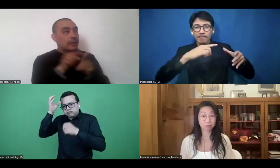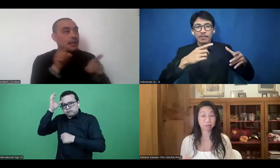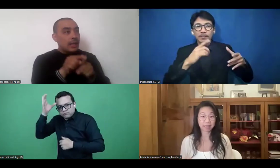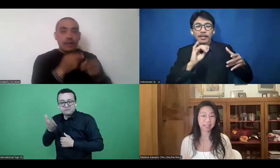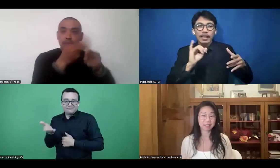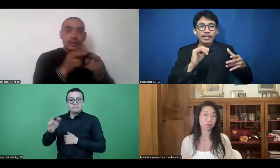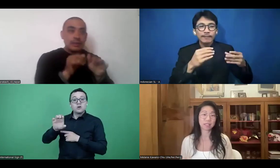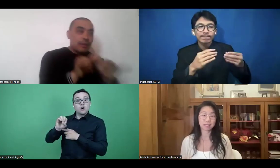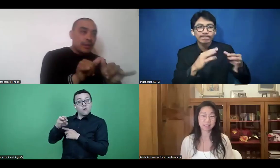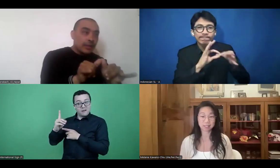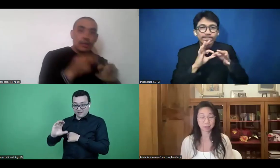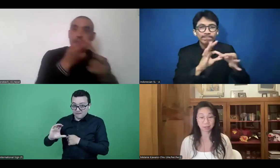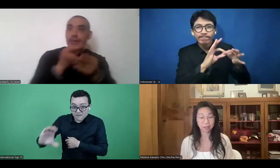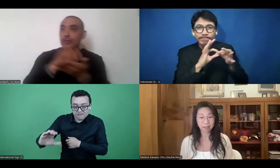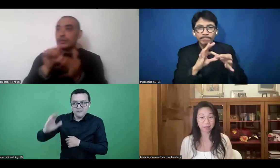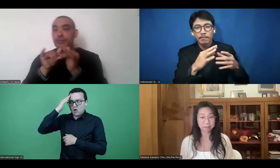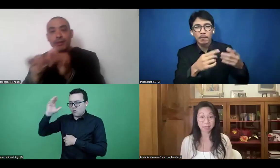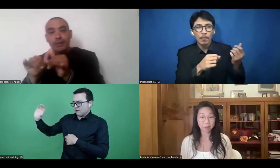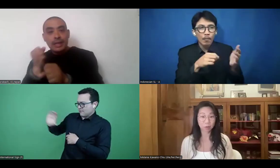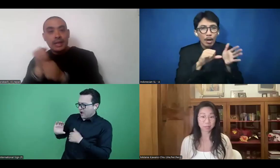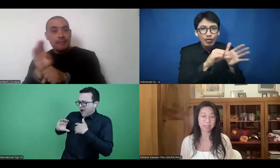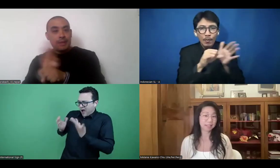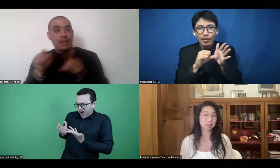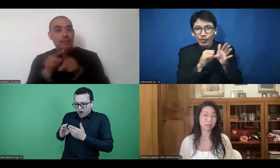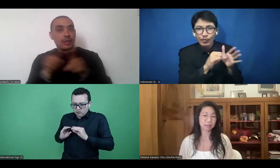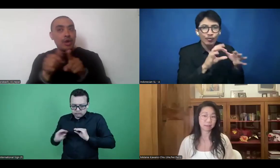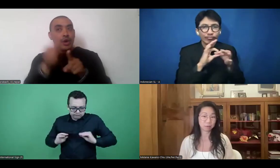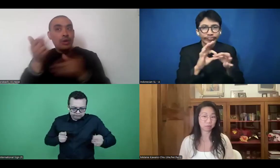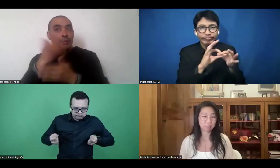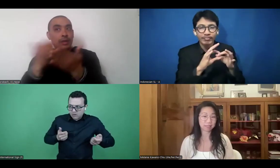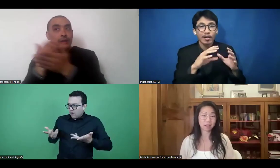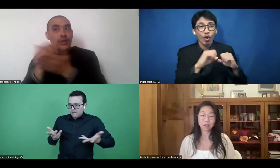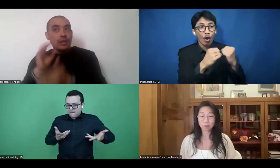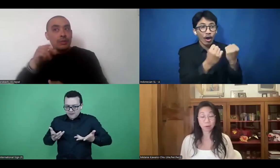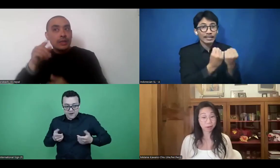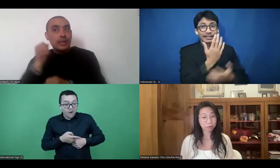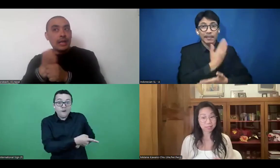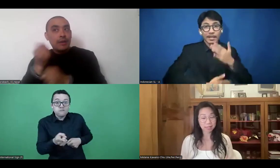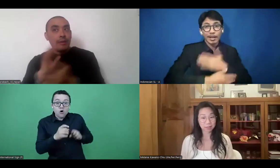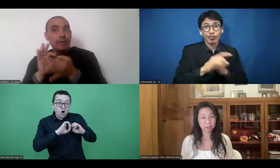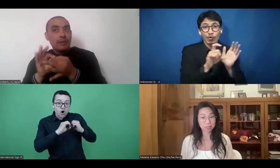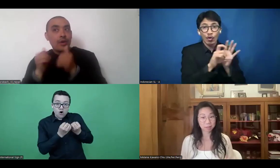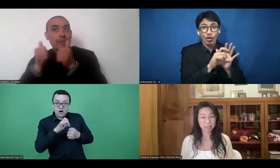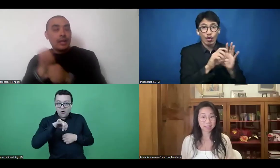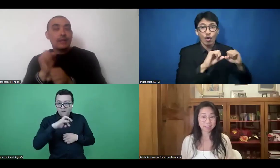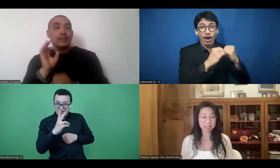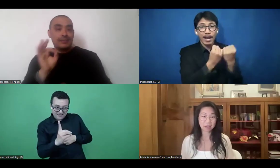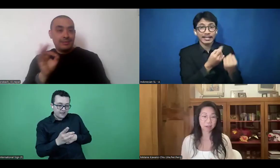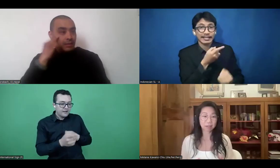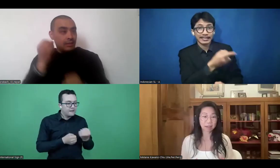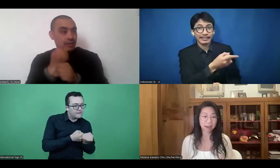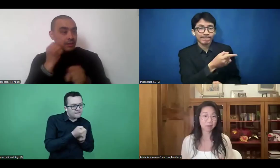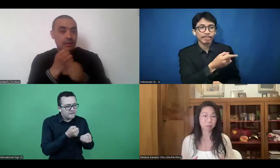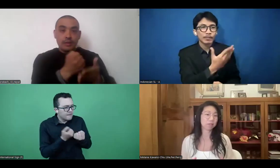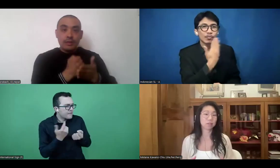are providing training to their to other OPDs within the movement. Whatever the technical topic is, there